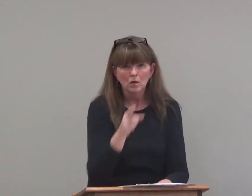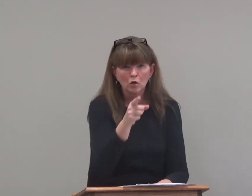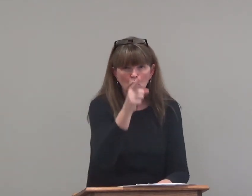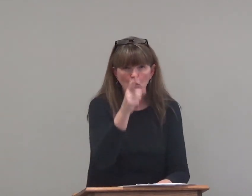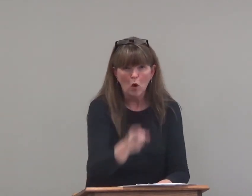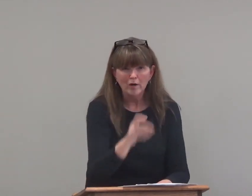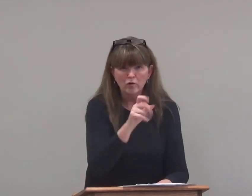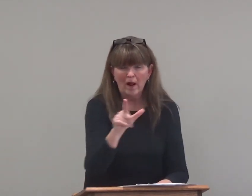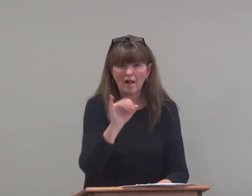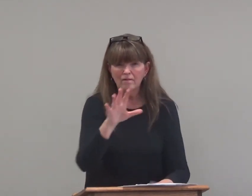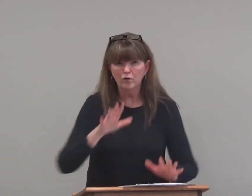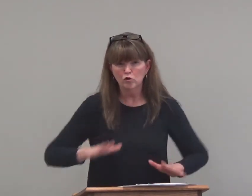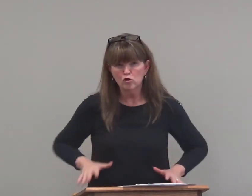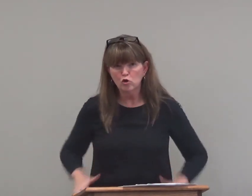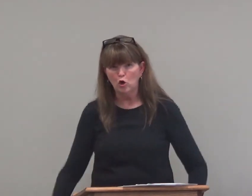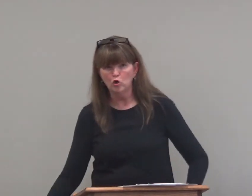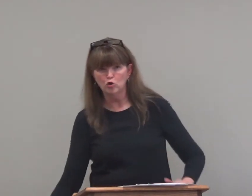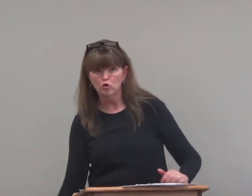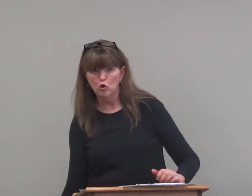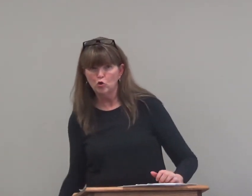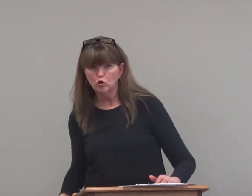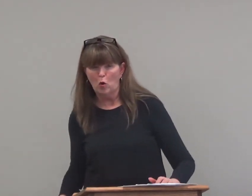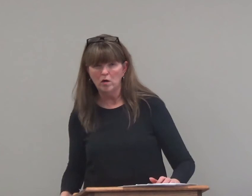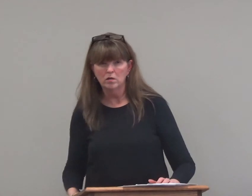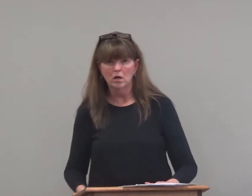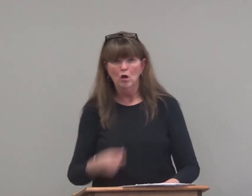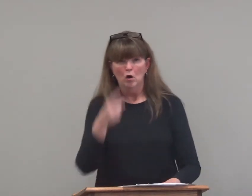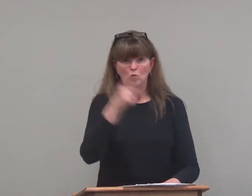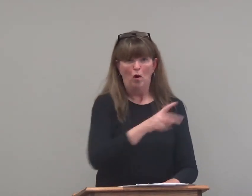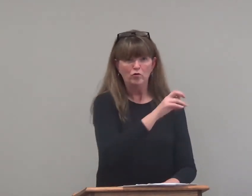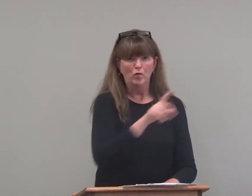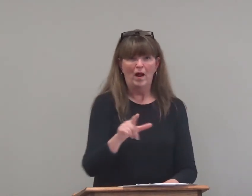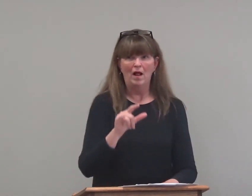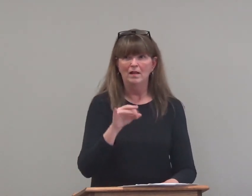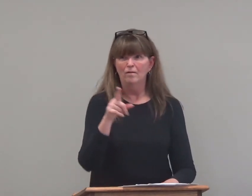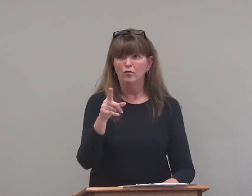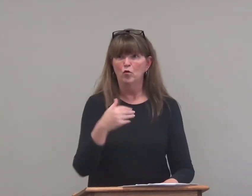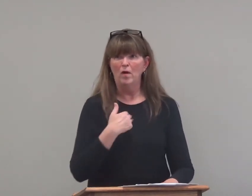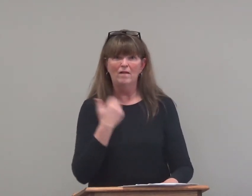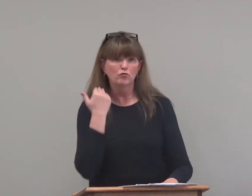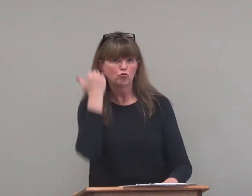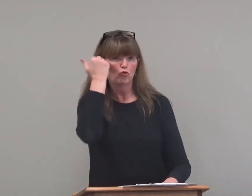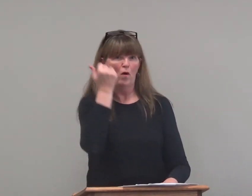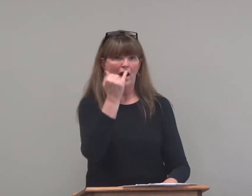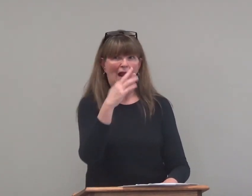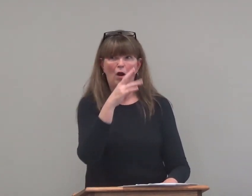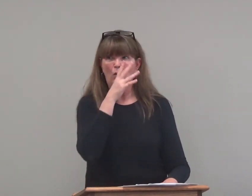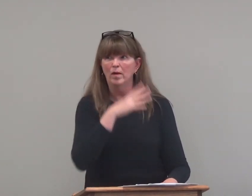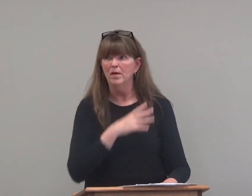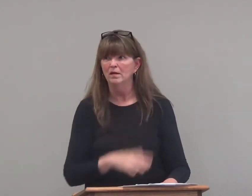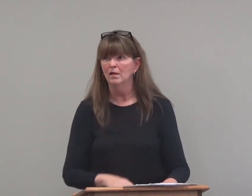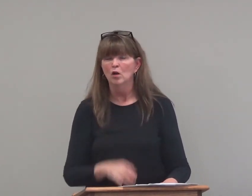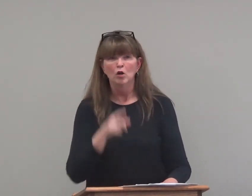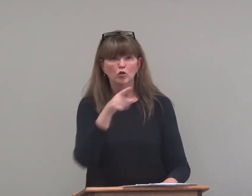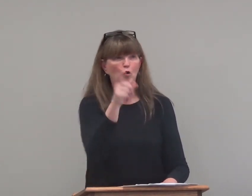So you know churches that say, well, you're going to hell if your skirts are too short. You're going to hell if you've got short hair, if you're a